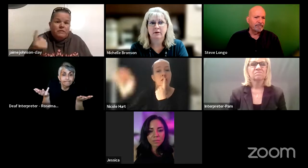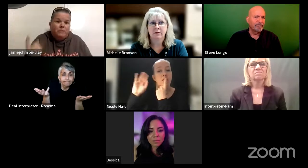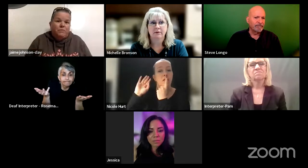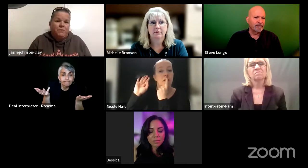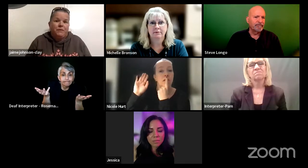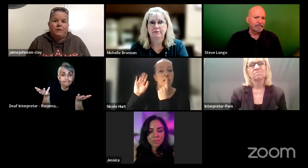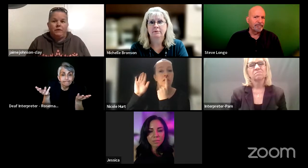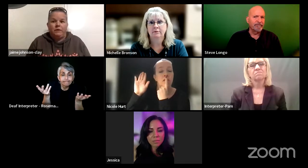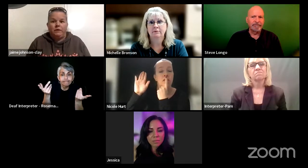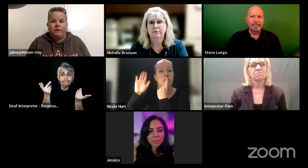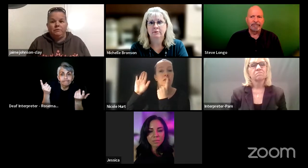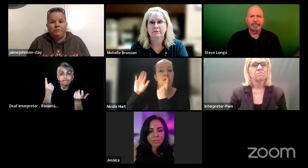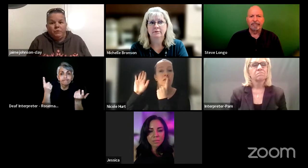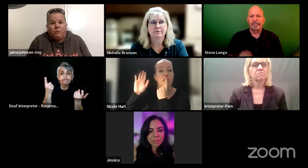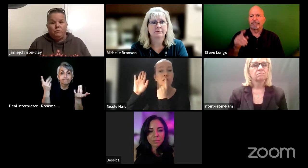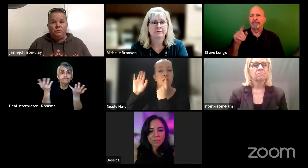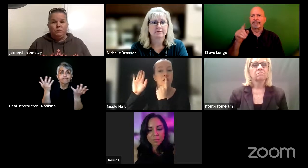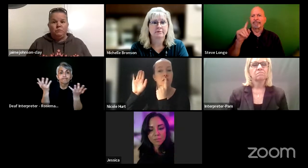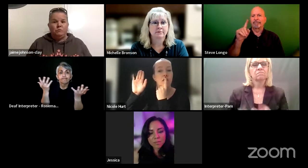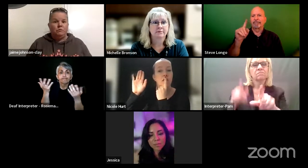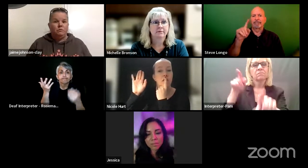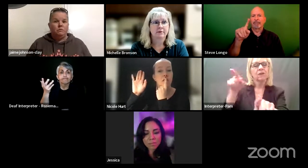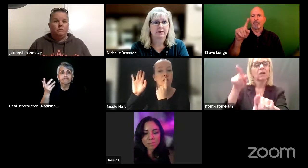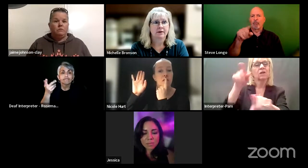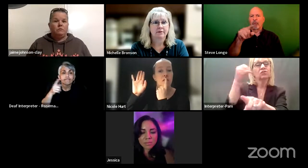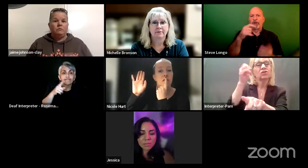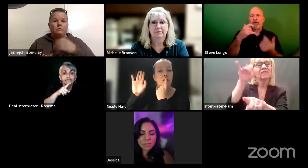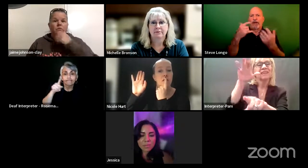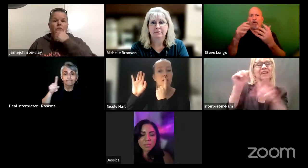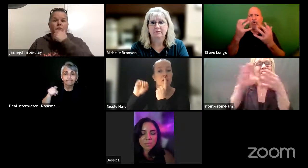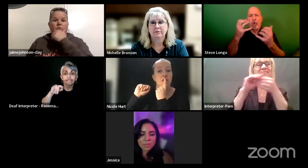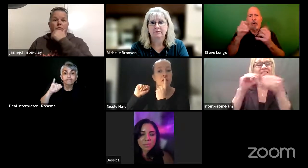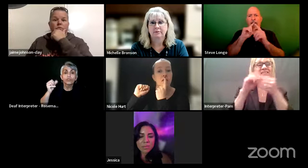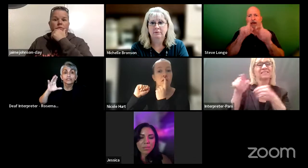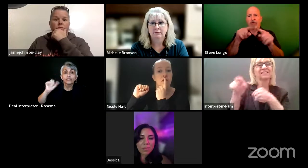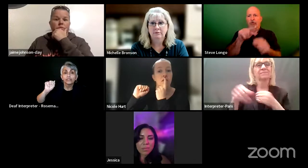something else, if not a salad. Just a thought.